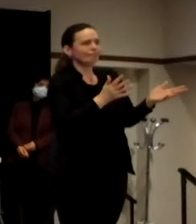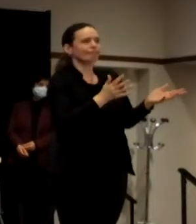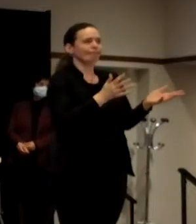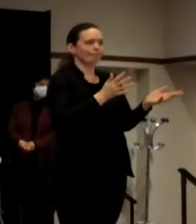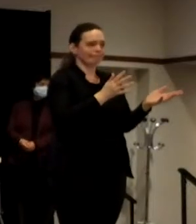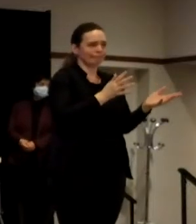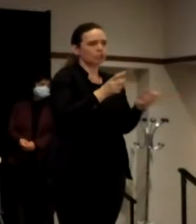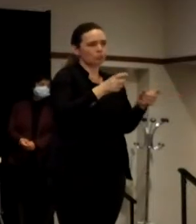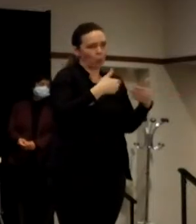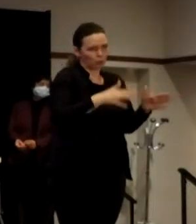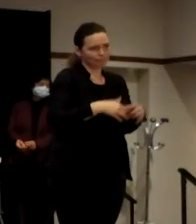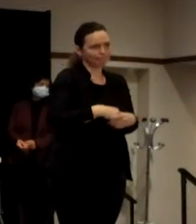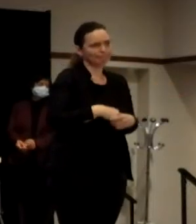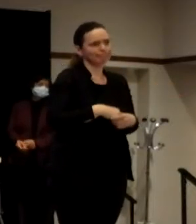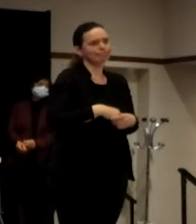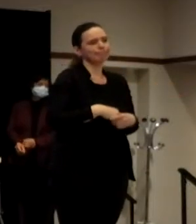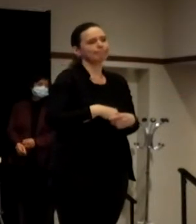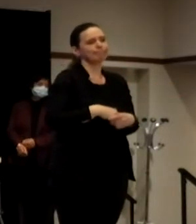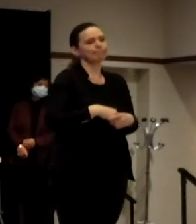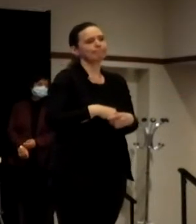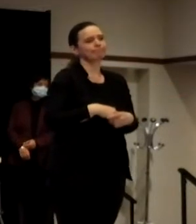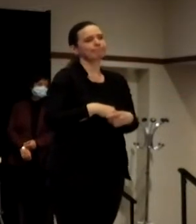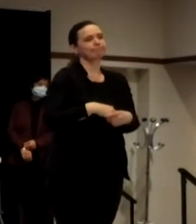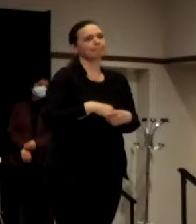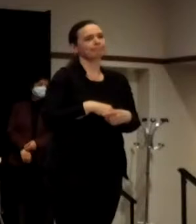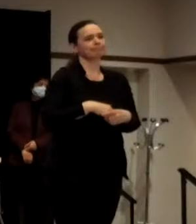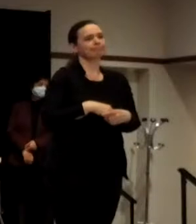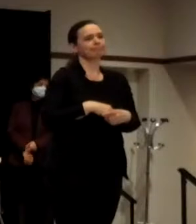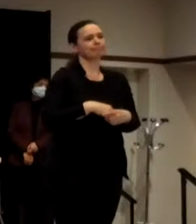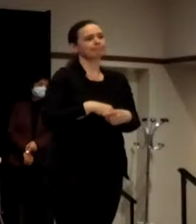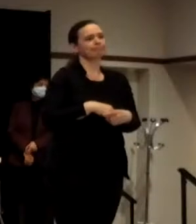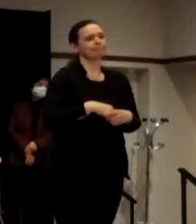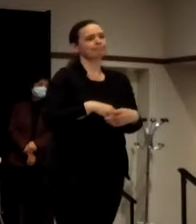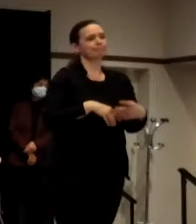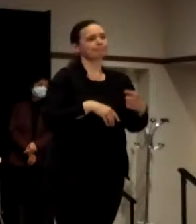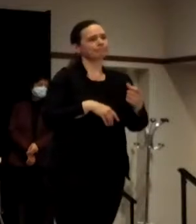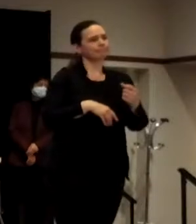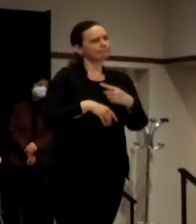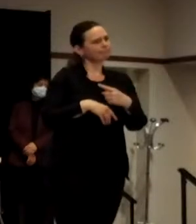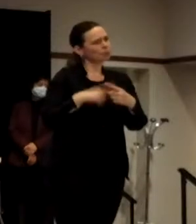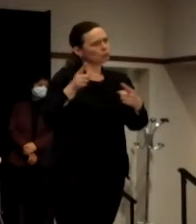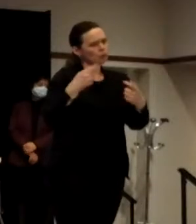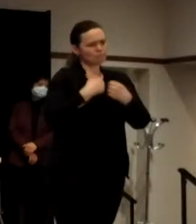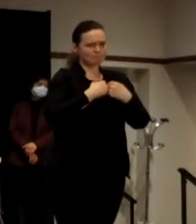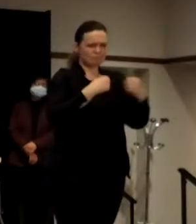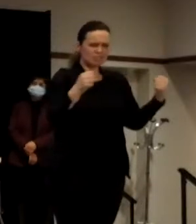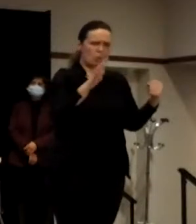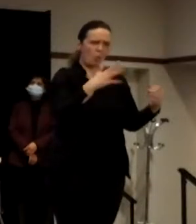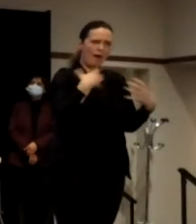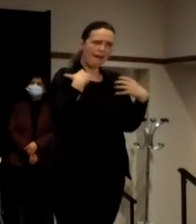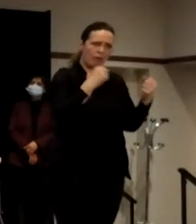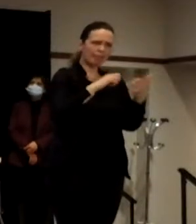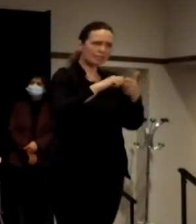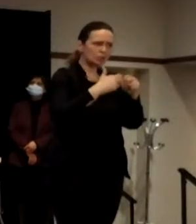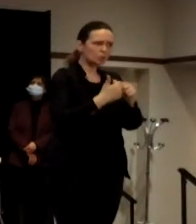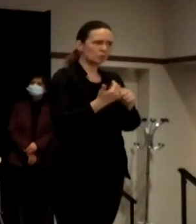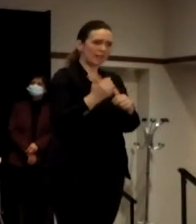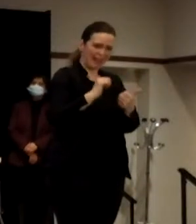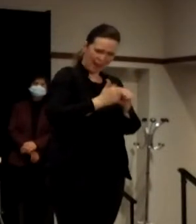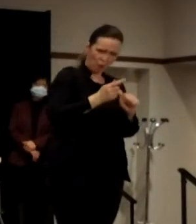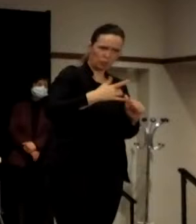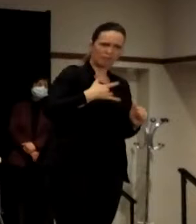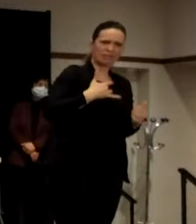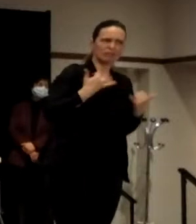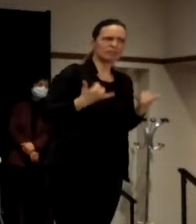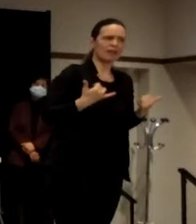Ron, you've been very open about your health with a couple different outlets talking about the toll the pandemic's taken on you. How do you feel today? How are things going the last week